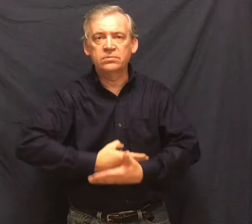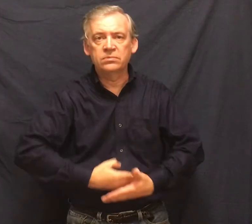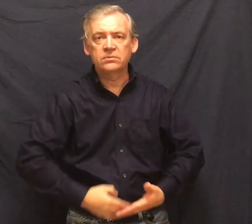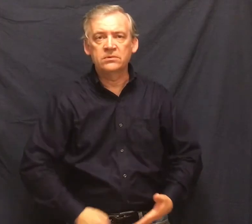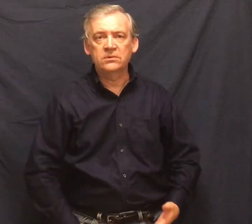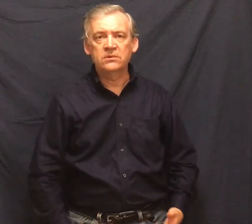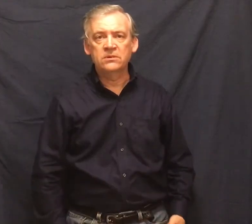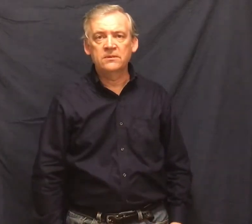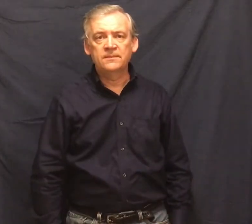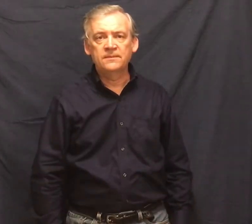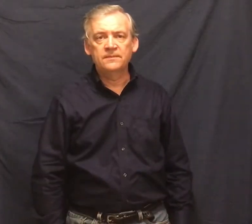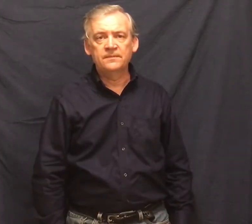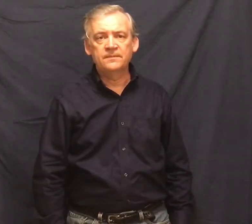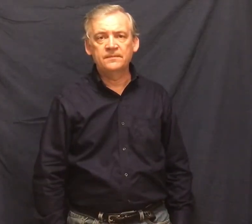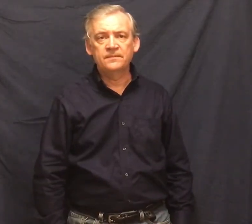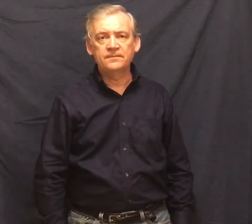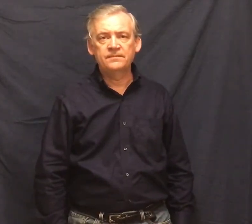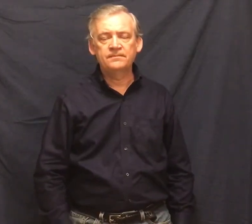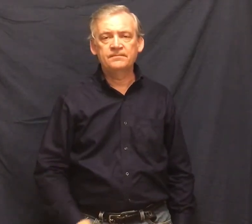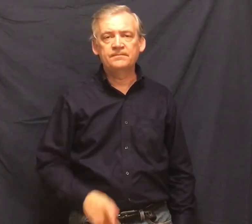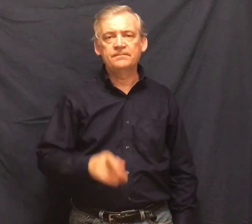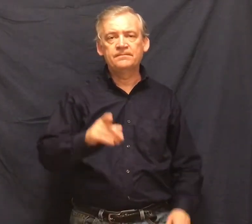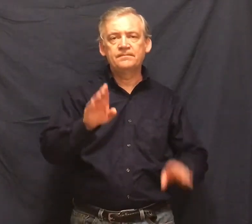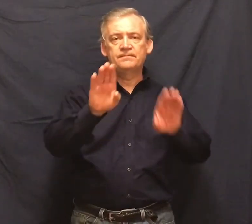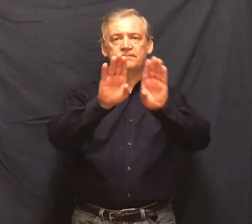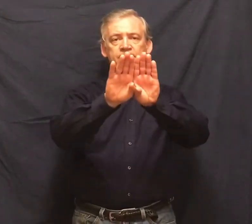A young laboring man came in.